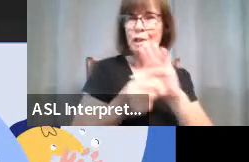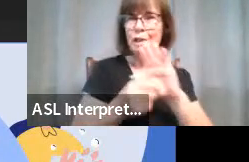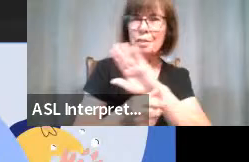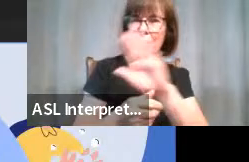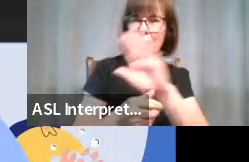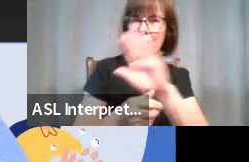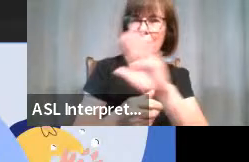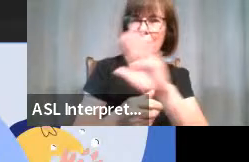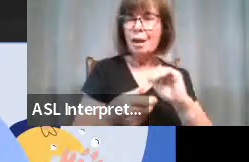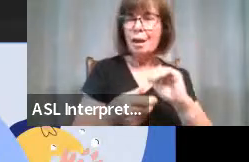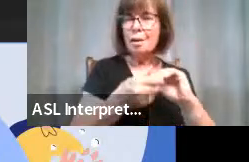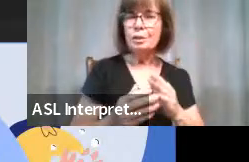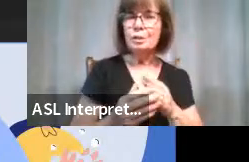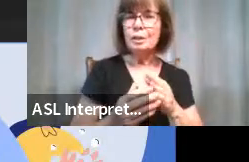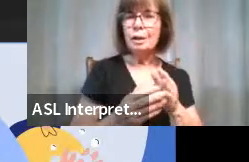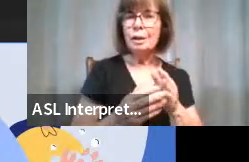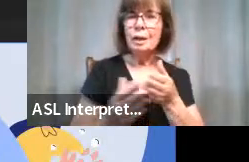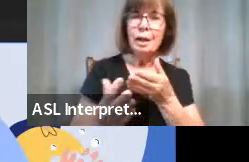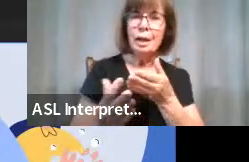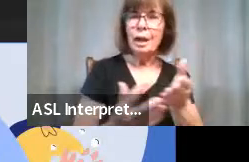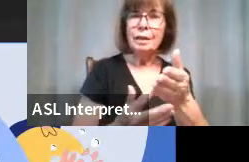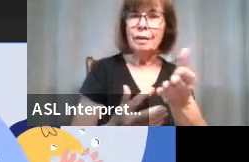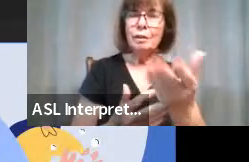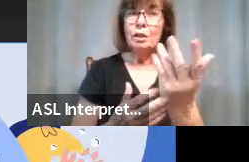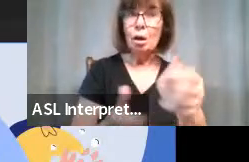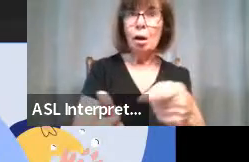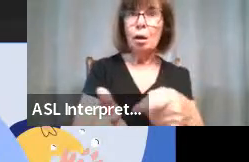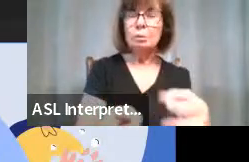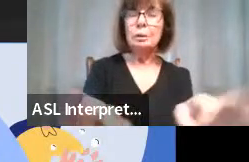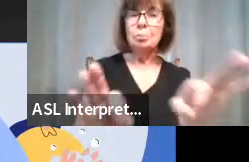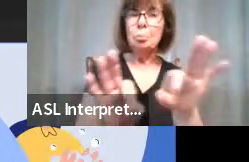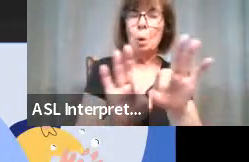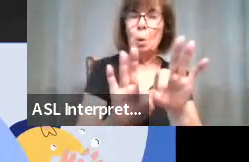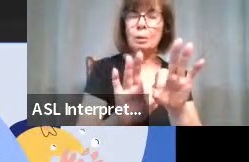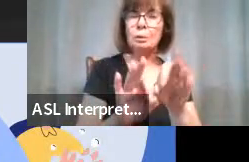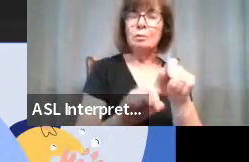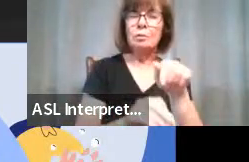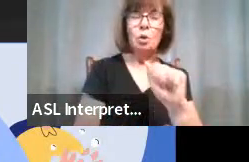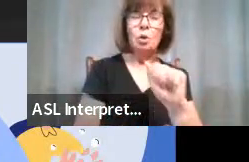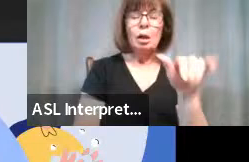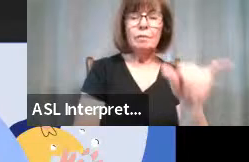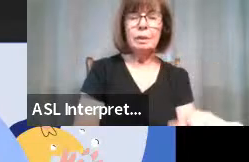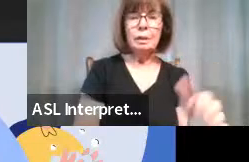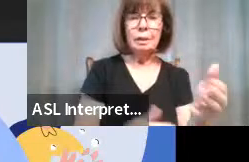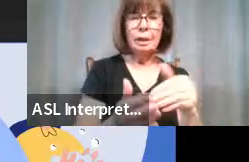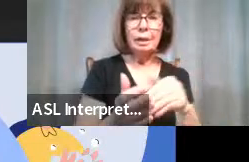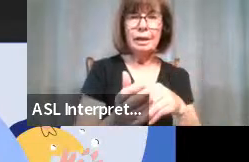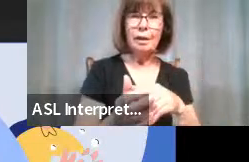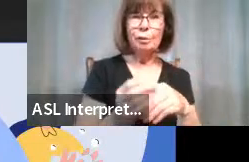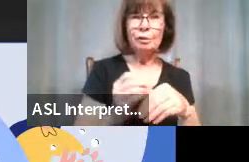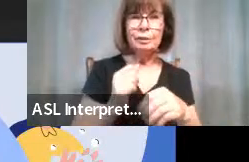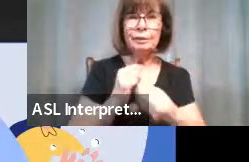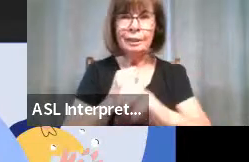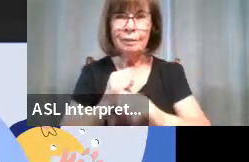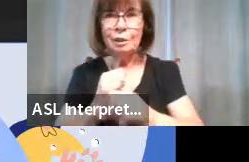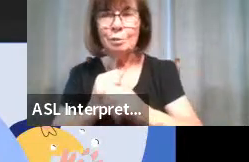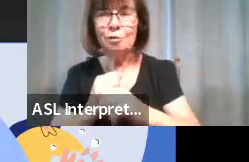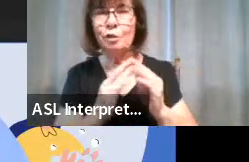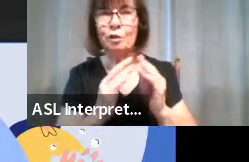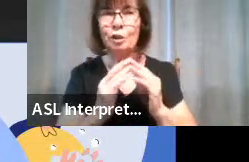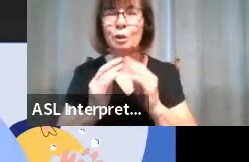are essential to all of this. And then again, another plug for the community support